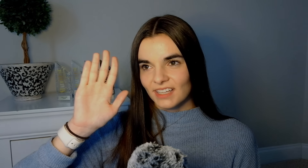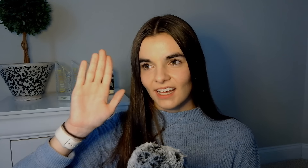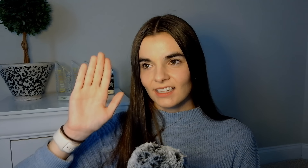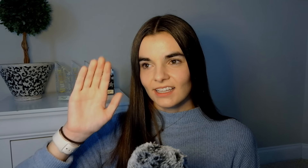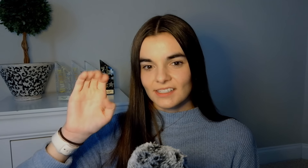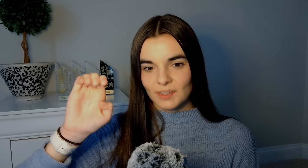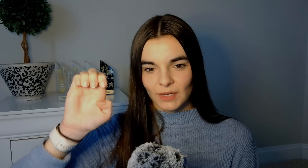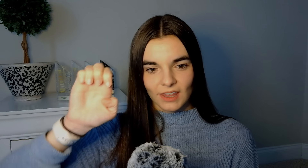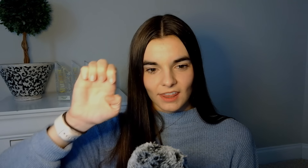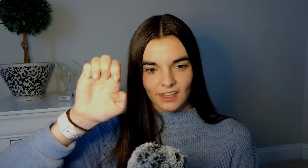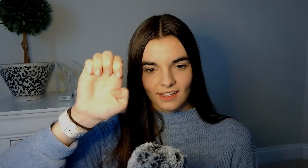Elizabeth.